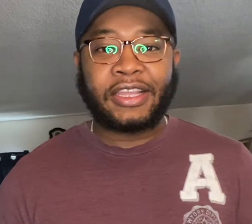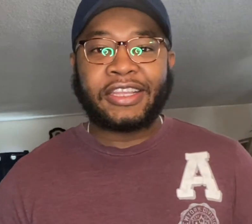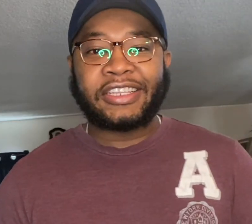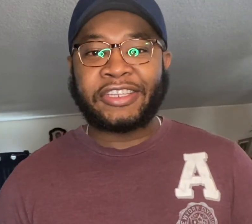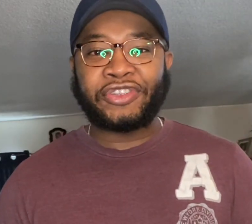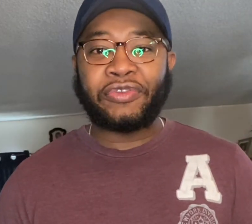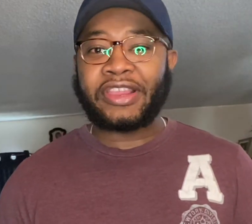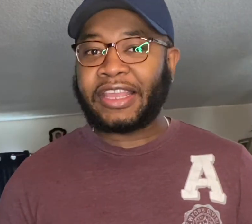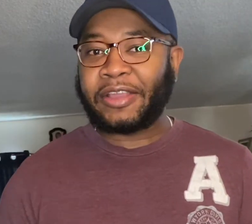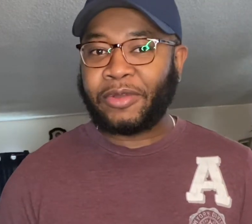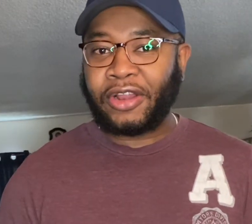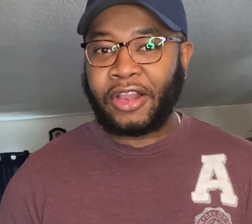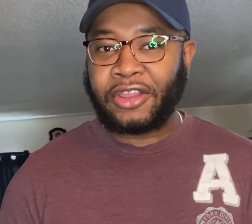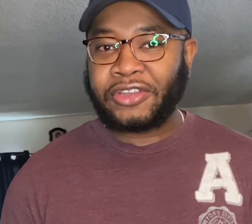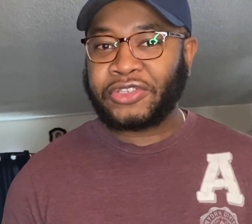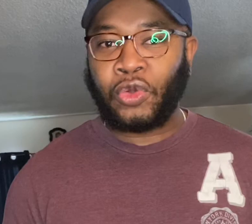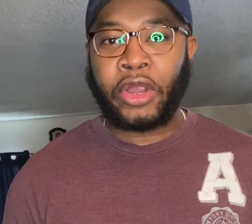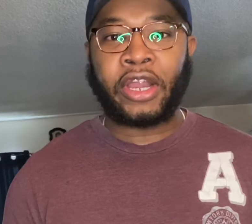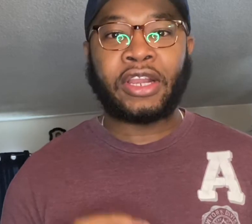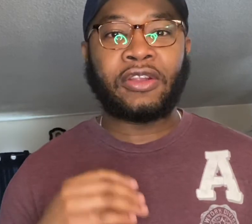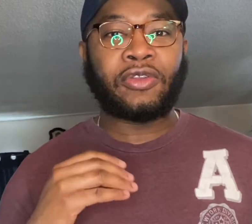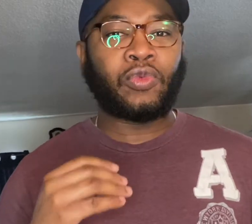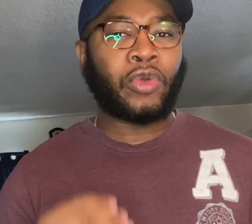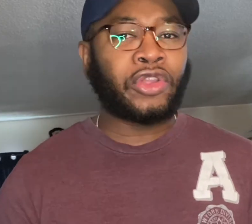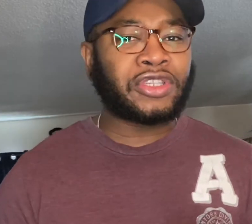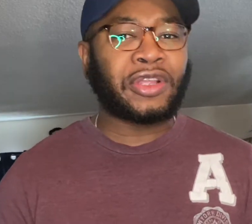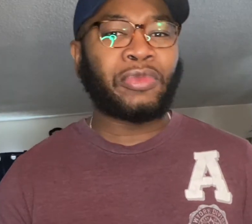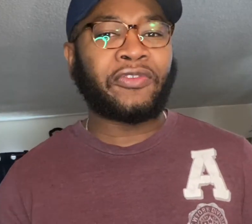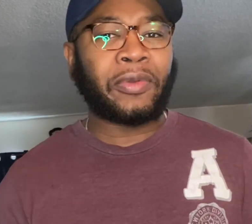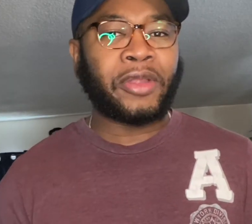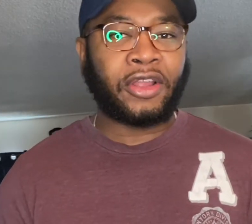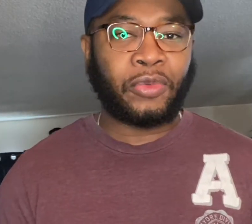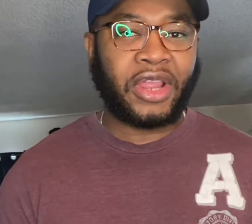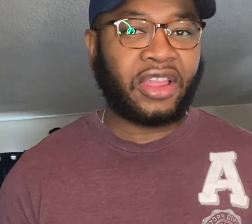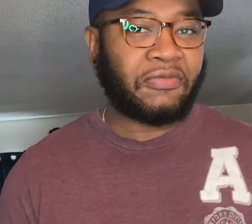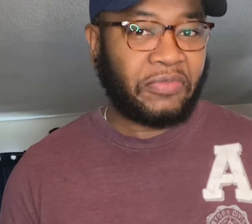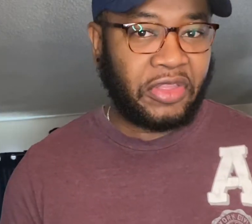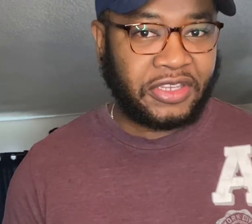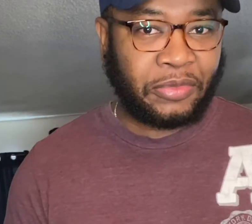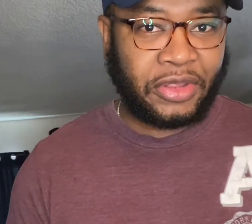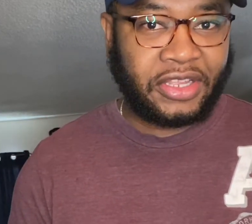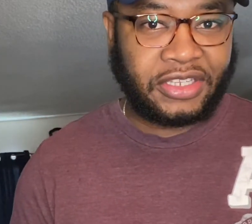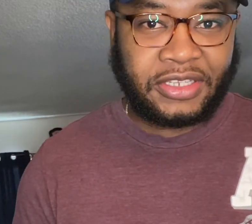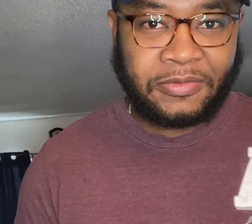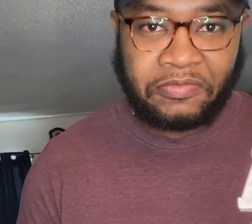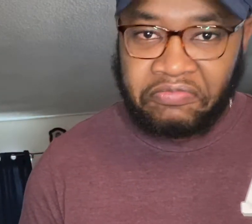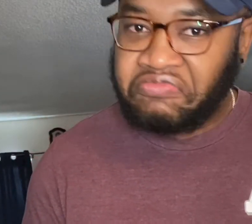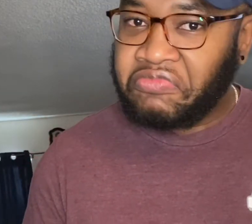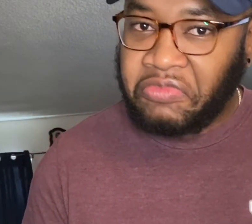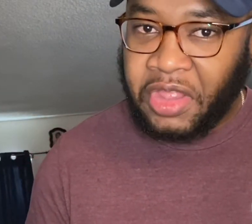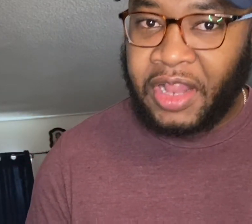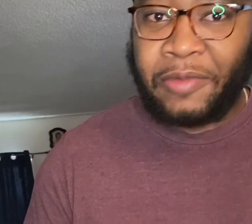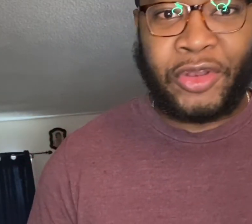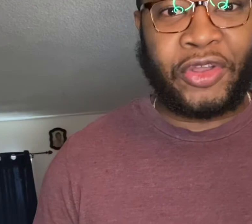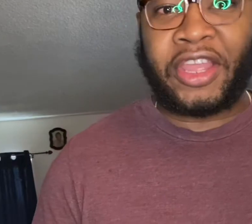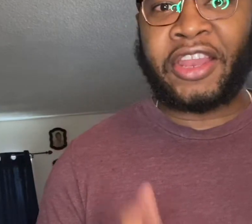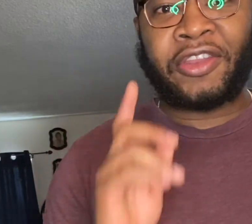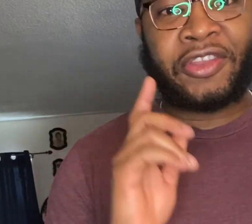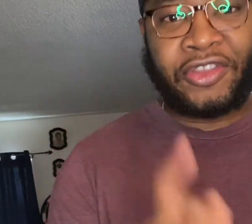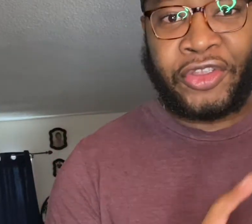Did you even think about all of those, or were you somewhat familiar with some of these? Let me know in your